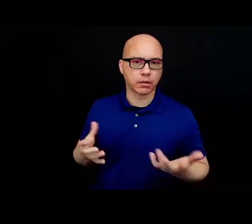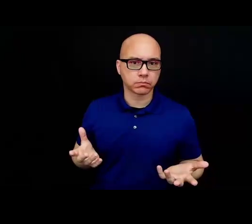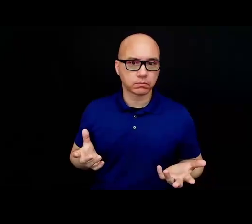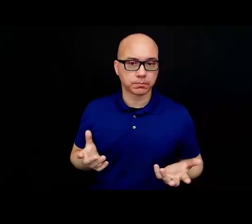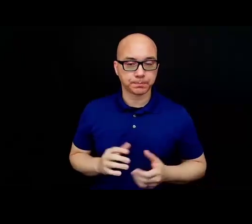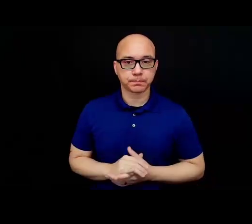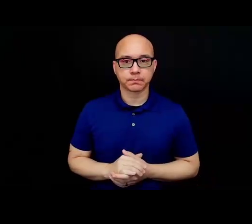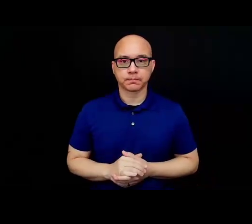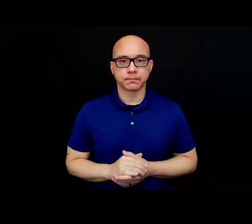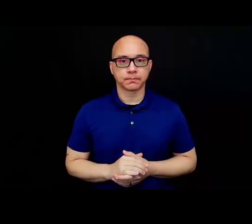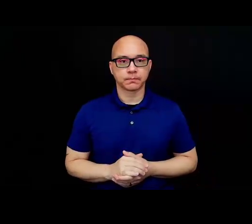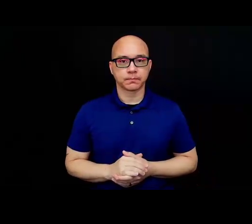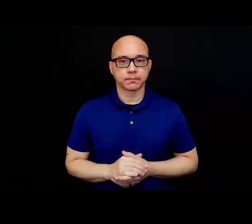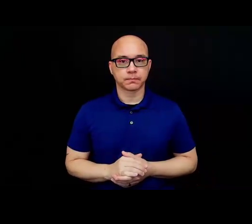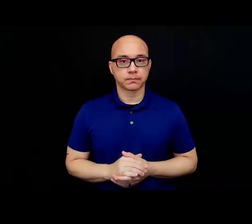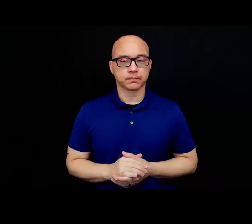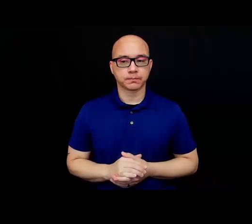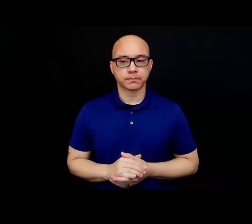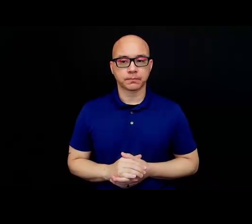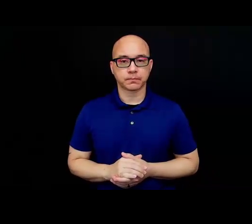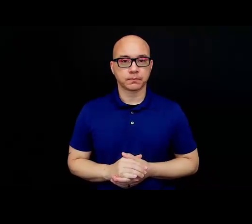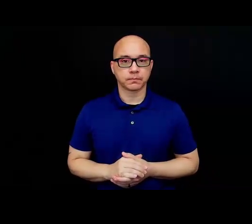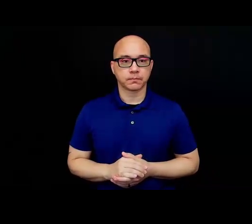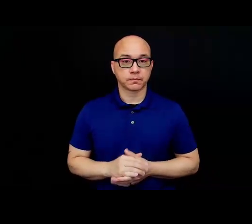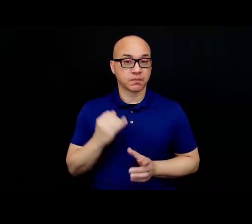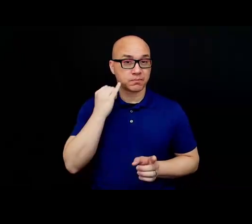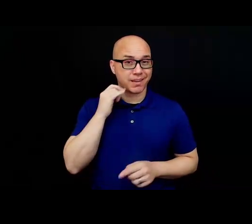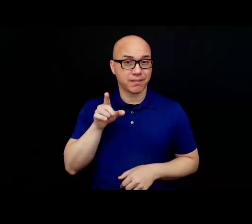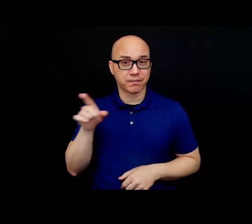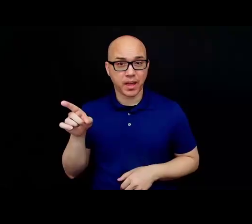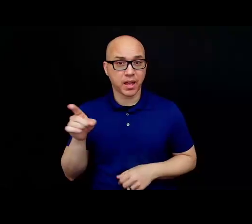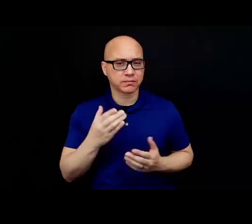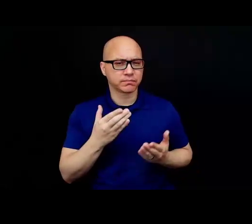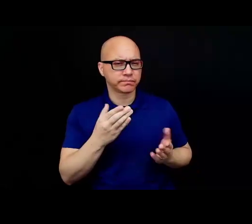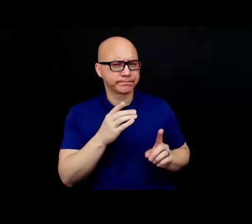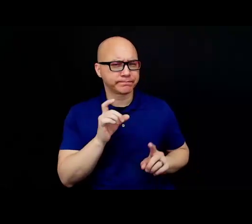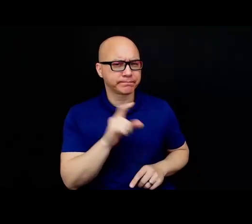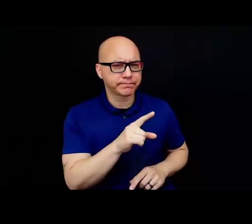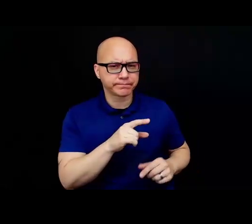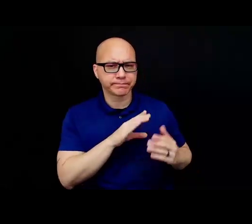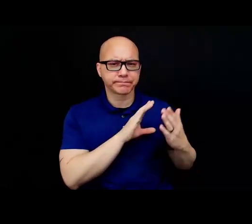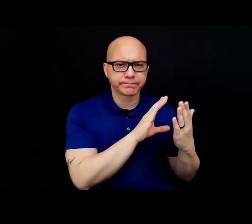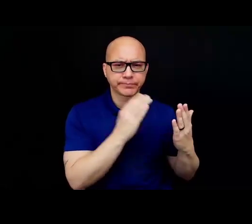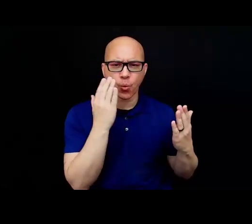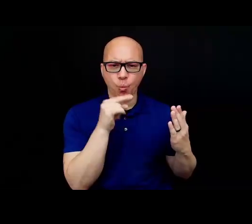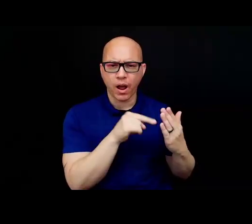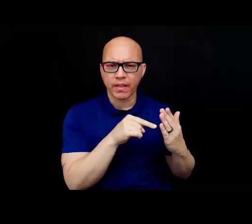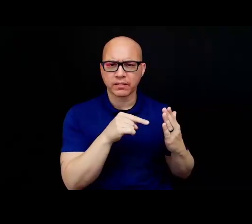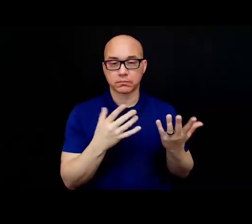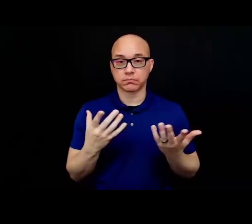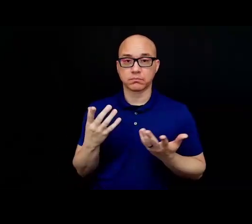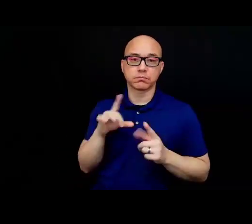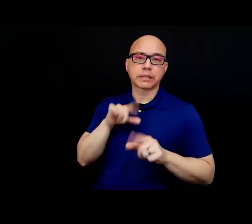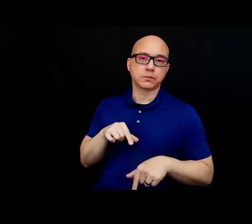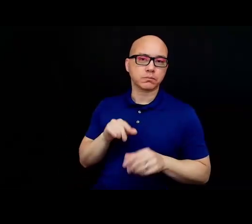any challenges that may be identified in your in your in your in your